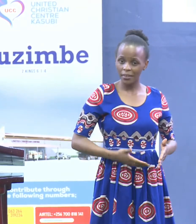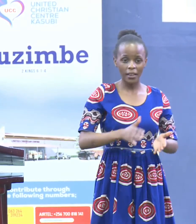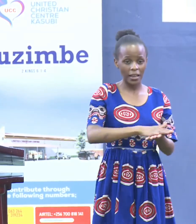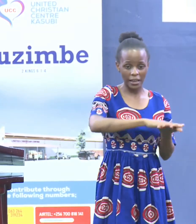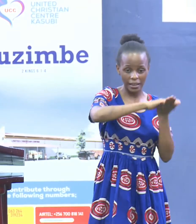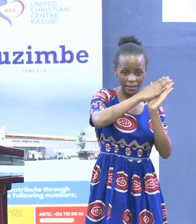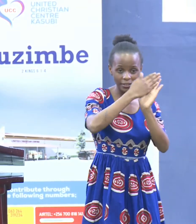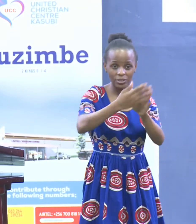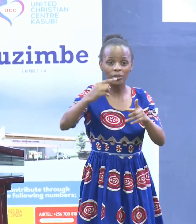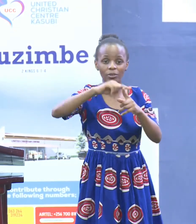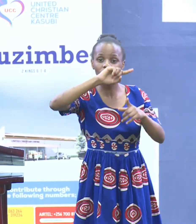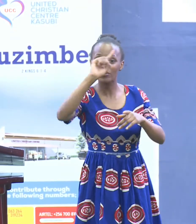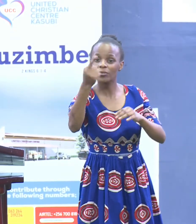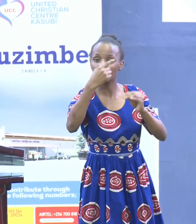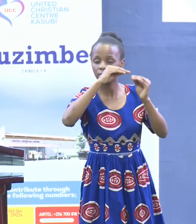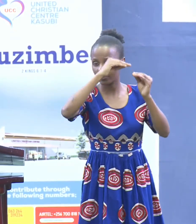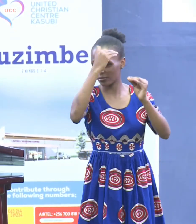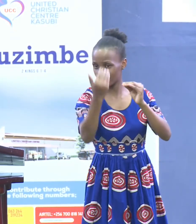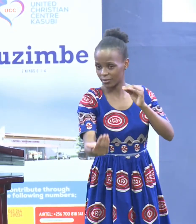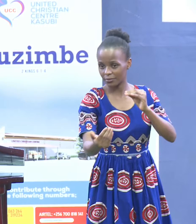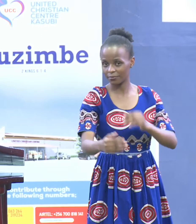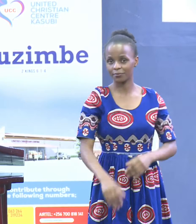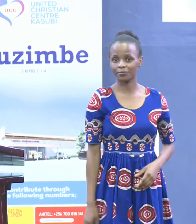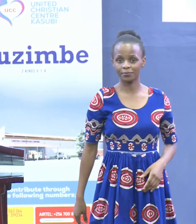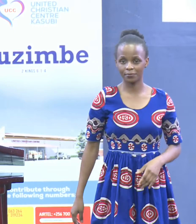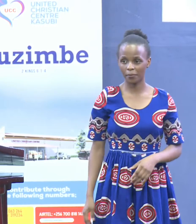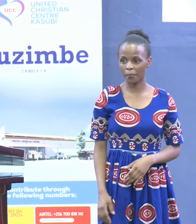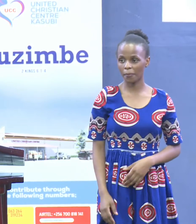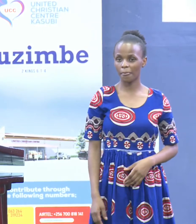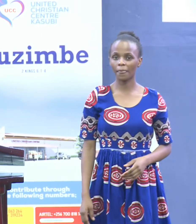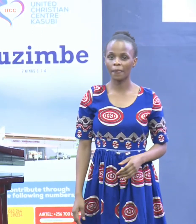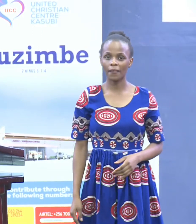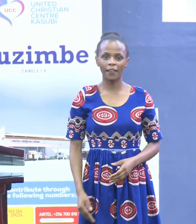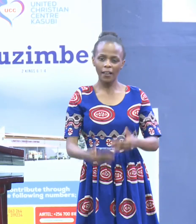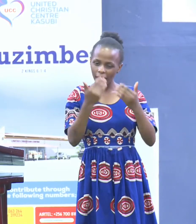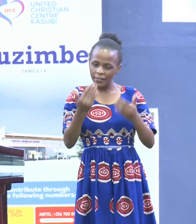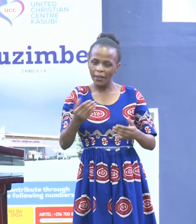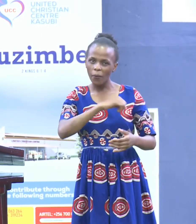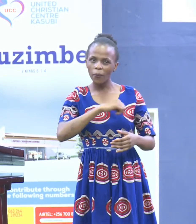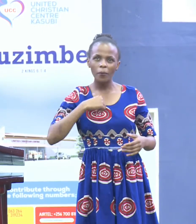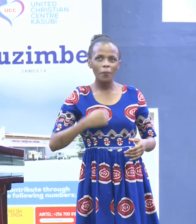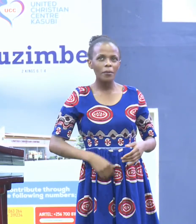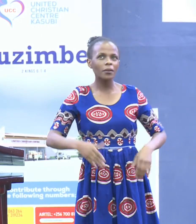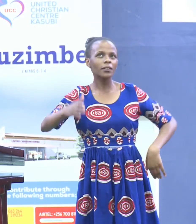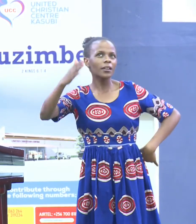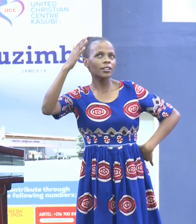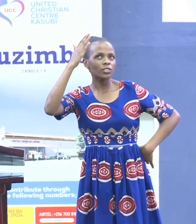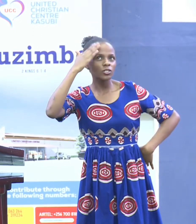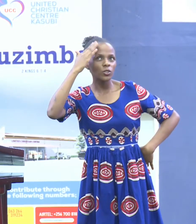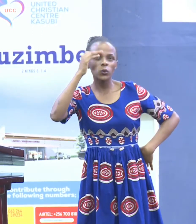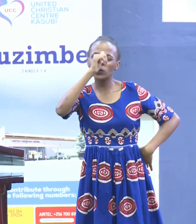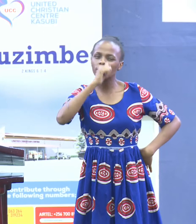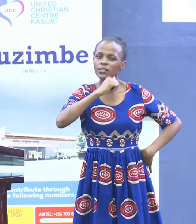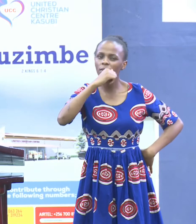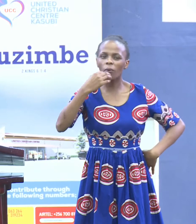has and puts them all in the firstborn. Kati mama yali amanyi ekyama ky'okubeera